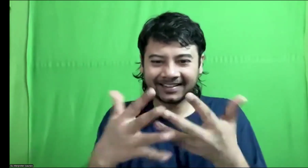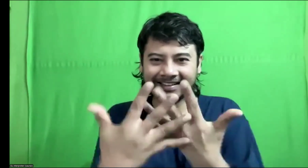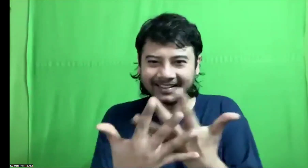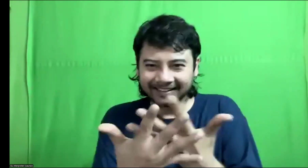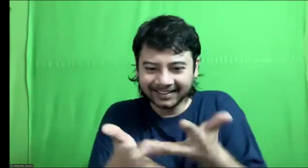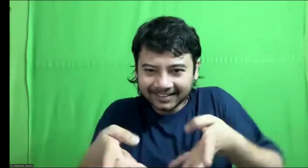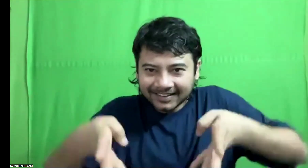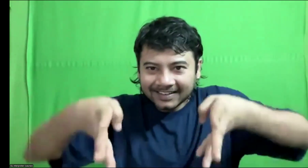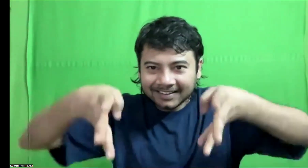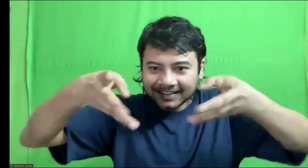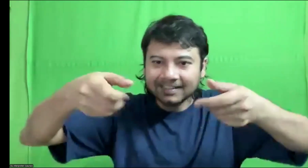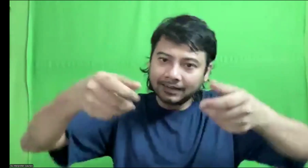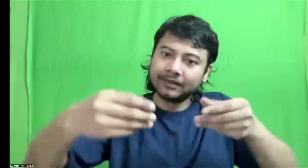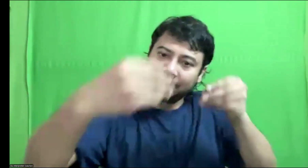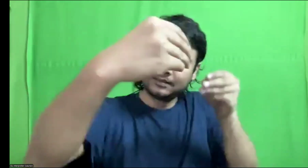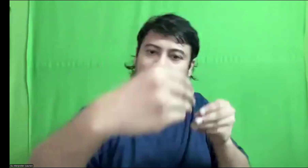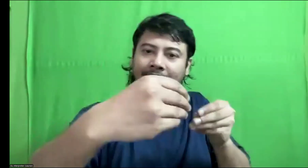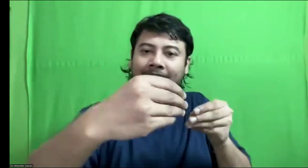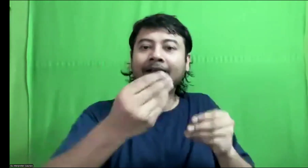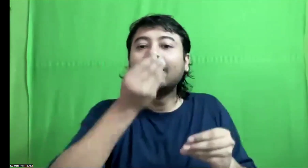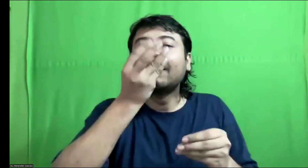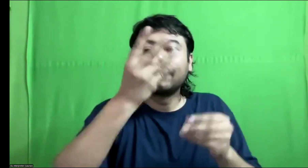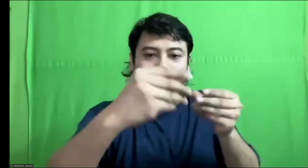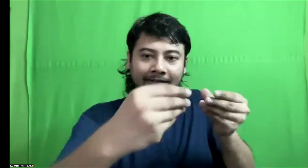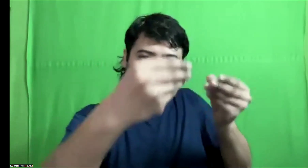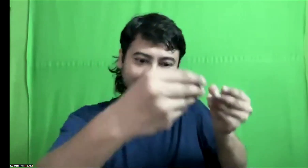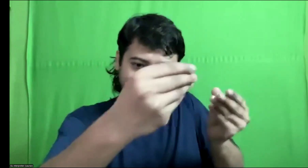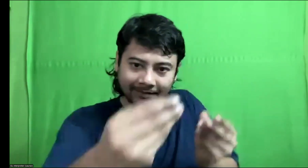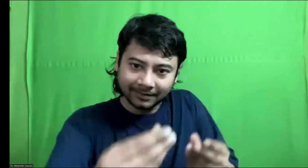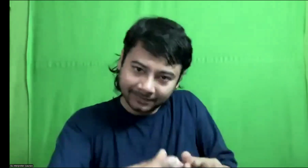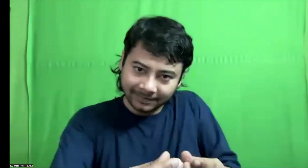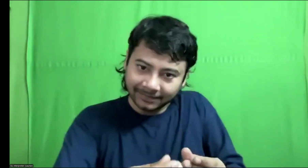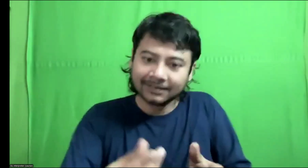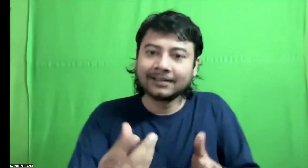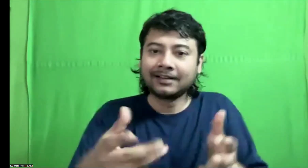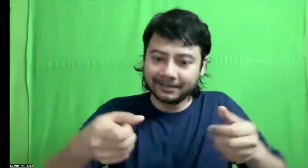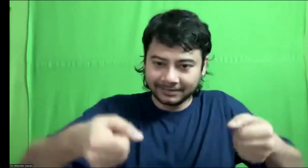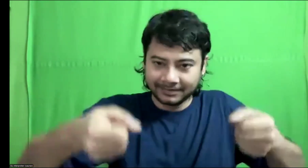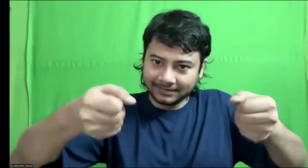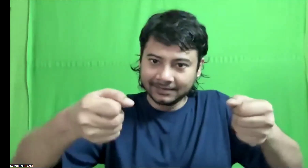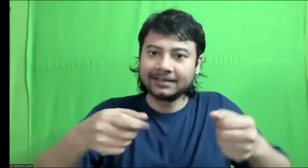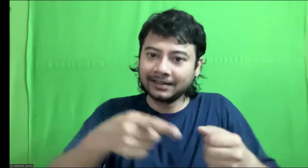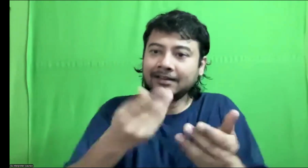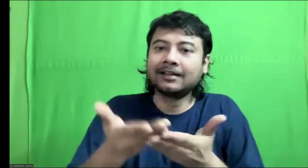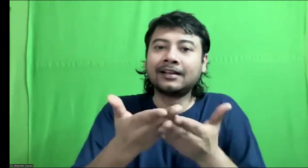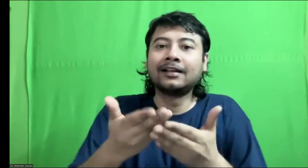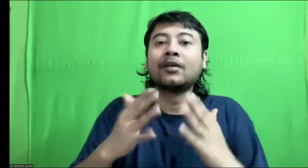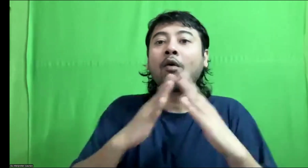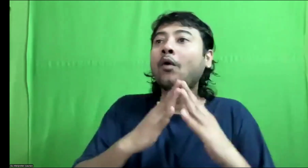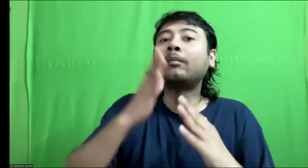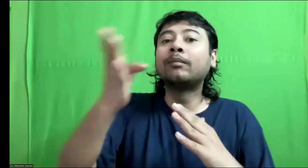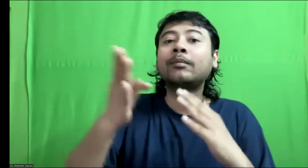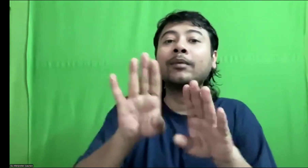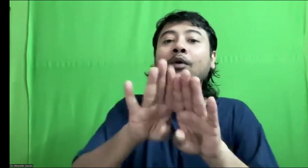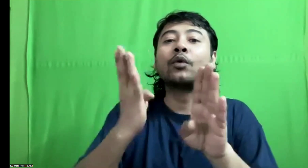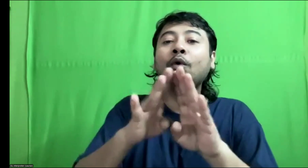it to Krishna. So basically, you can do door to door. Just ring the bell, go door to door in your own apartment, go door to